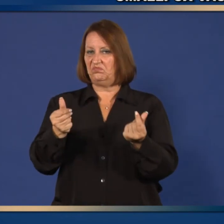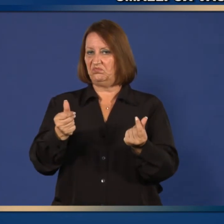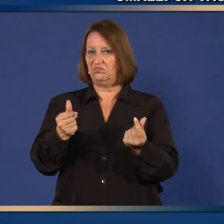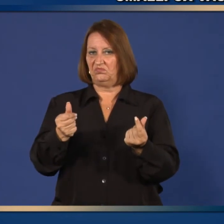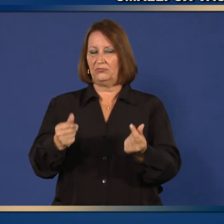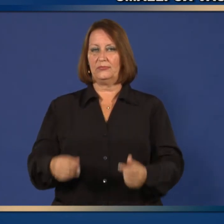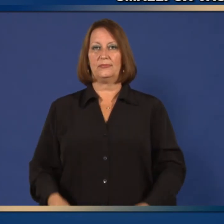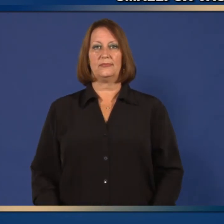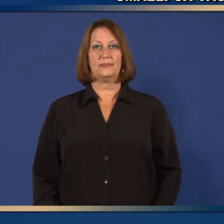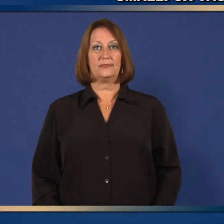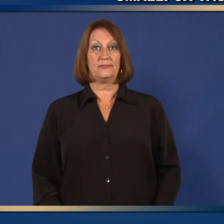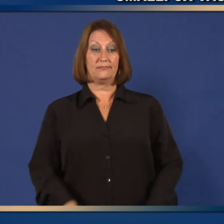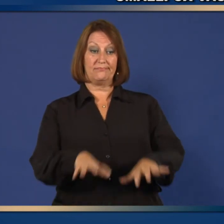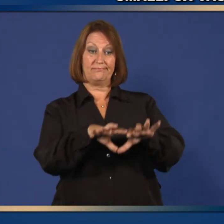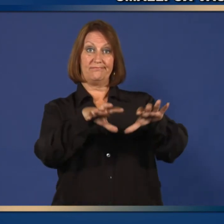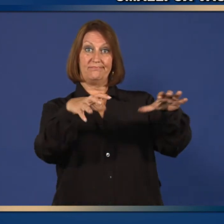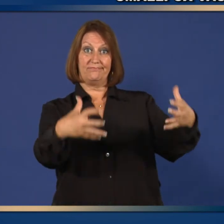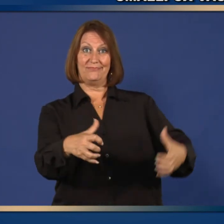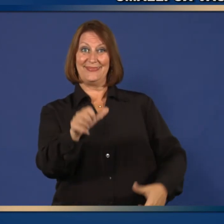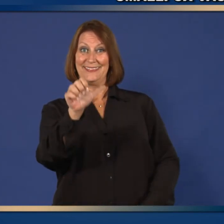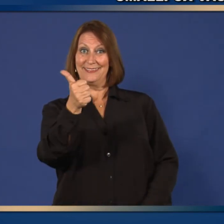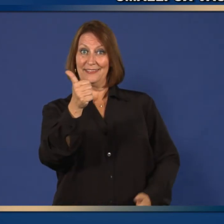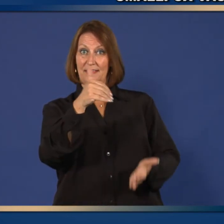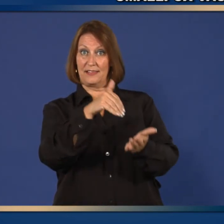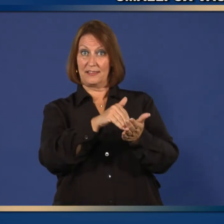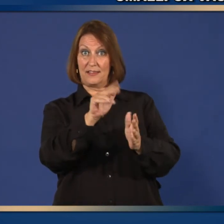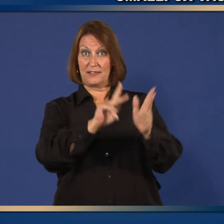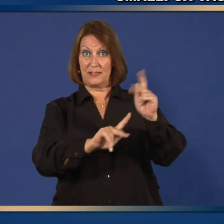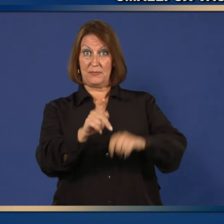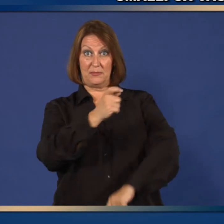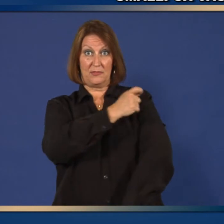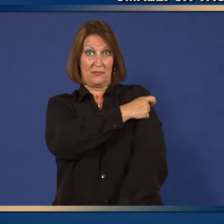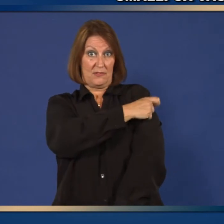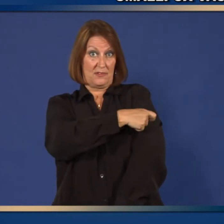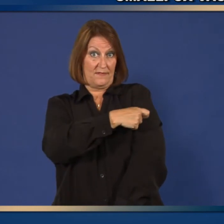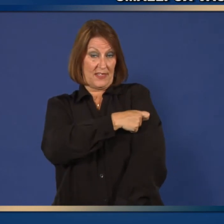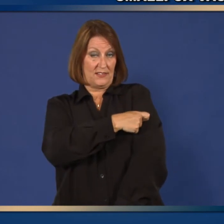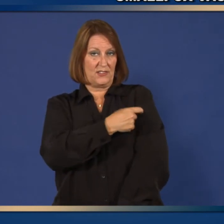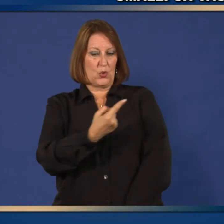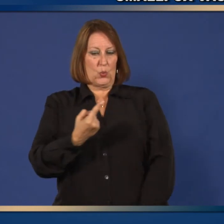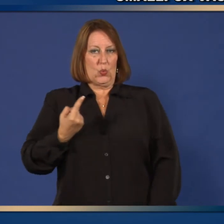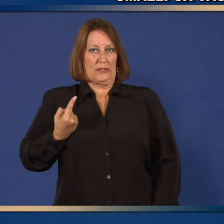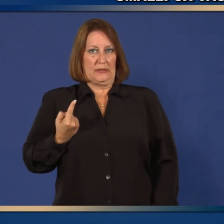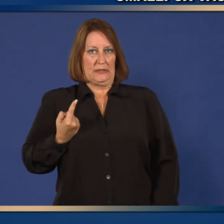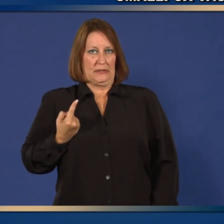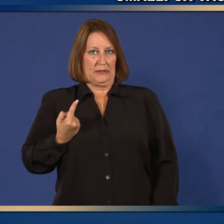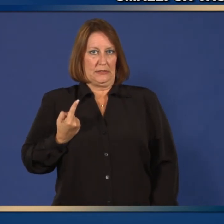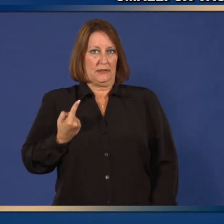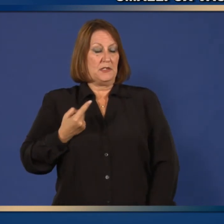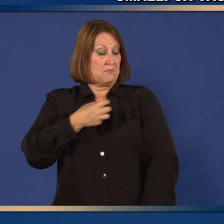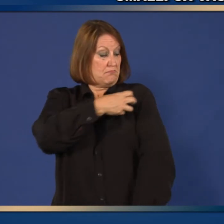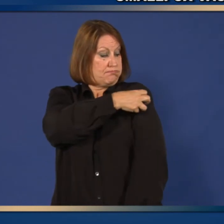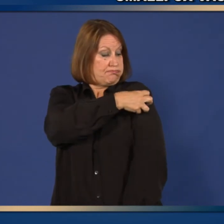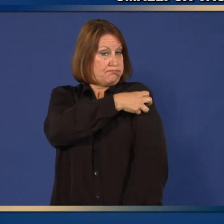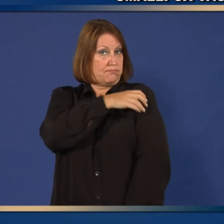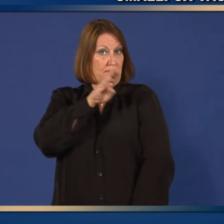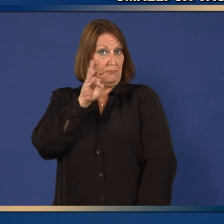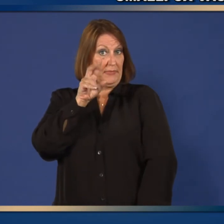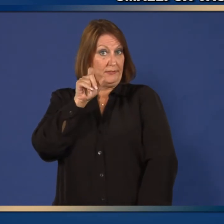Blisters on other parts of the body. About 1 out of 10,000 people